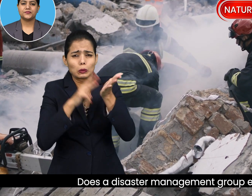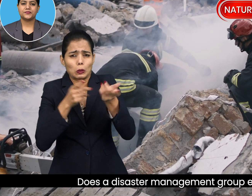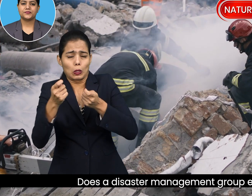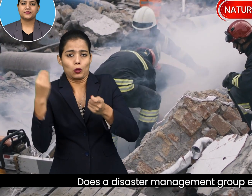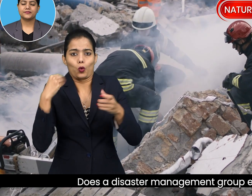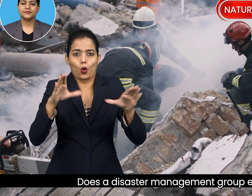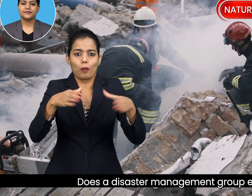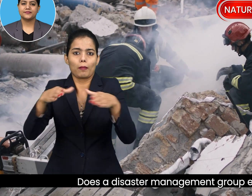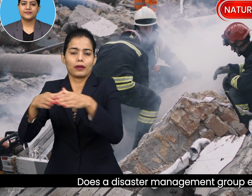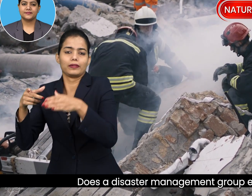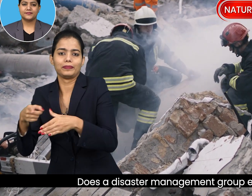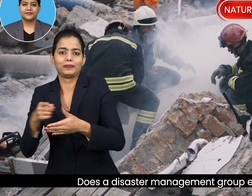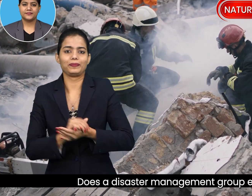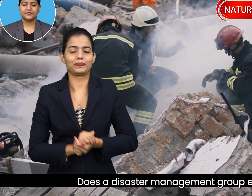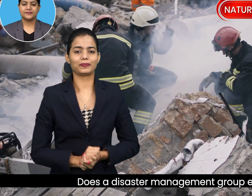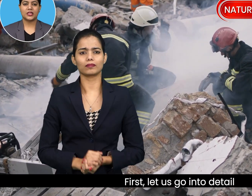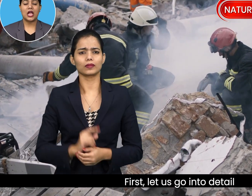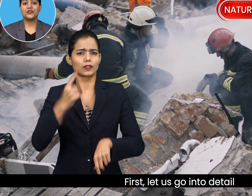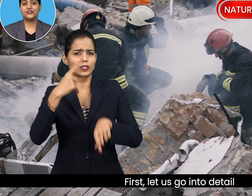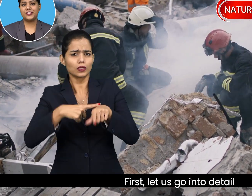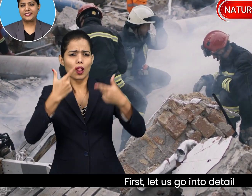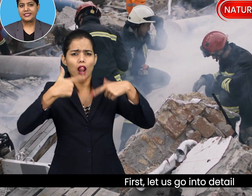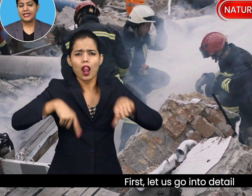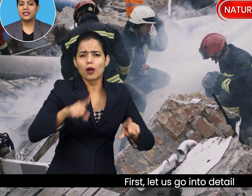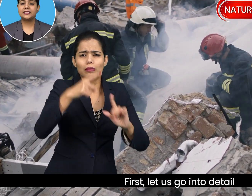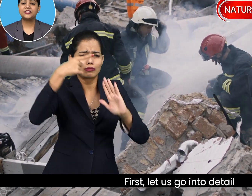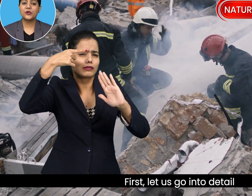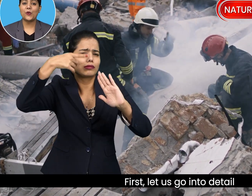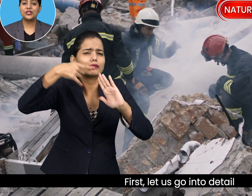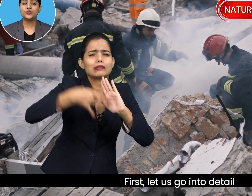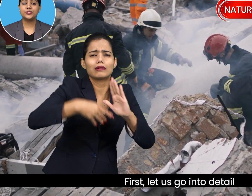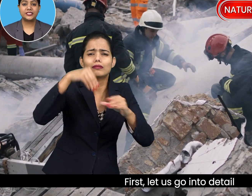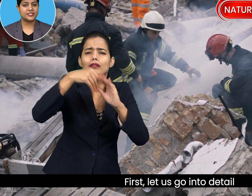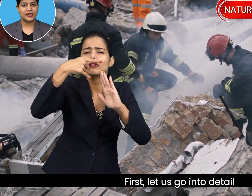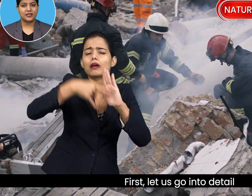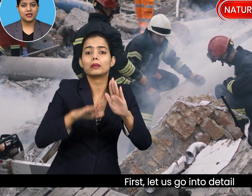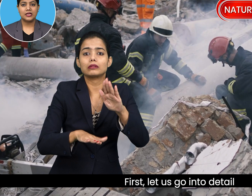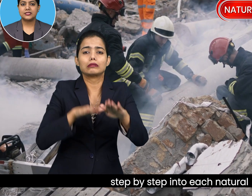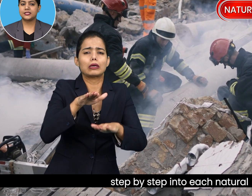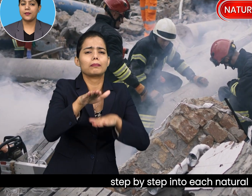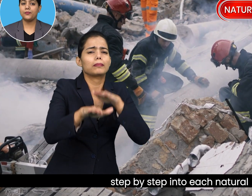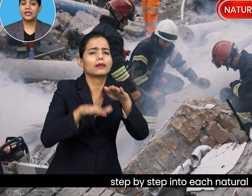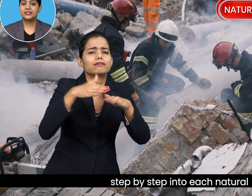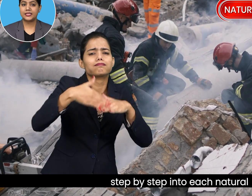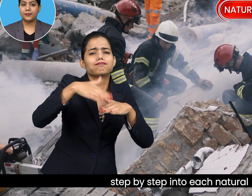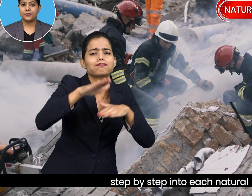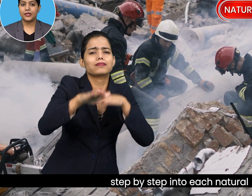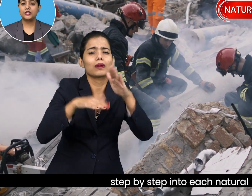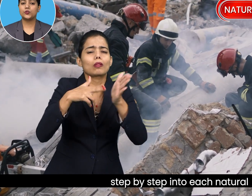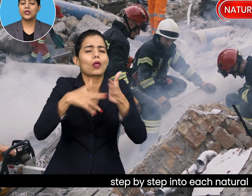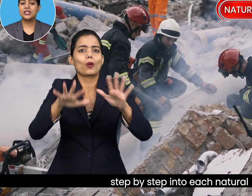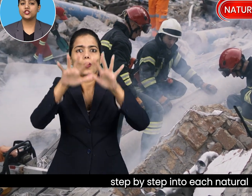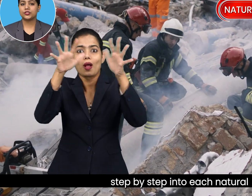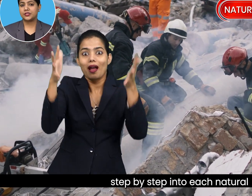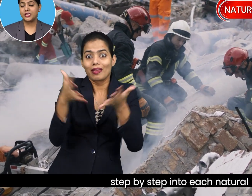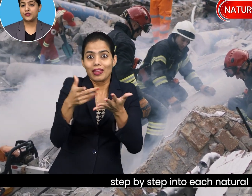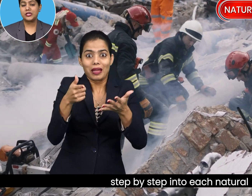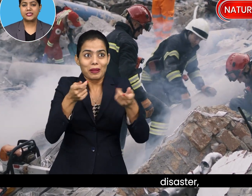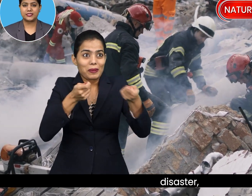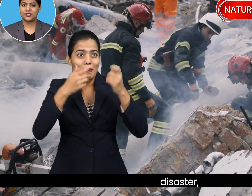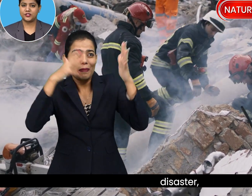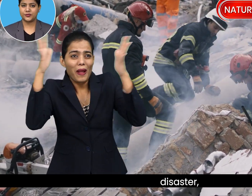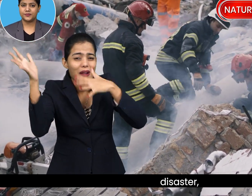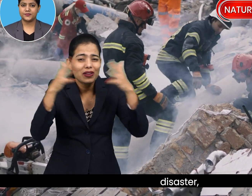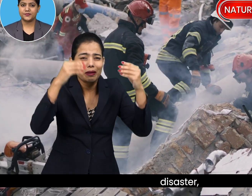First, let us go into detail. step by step into each